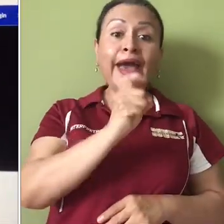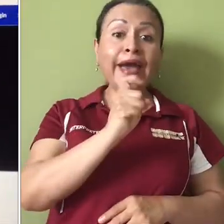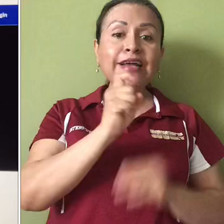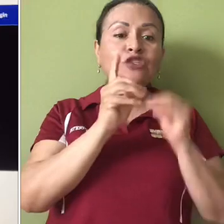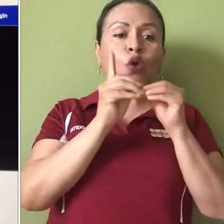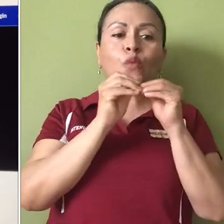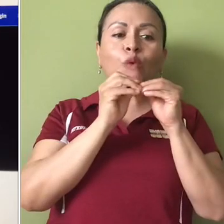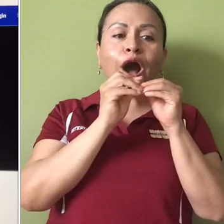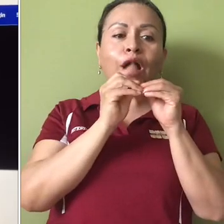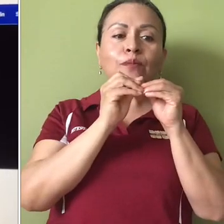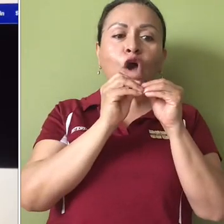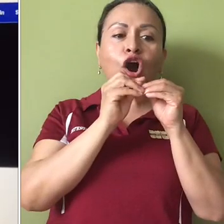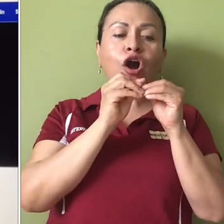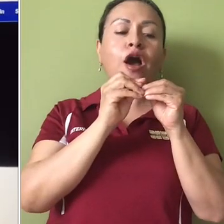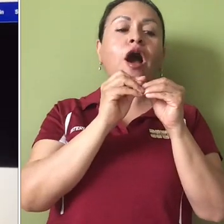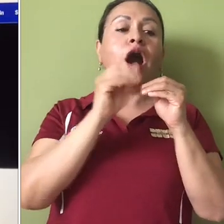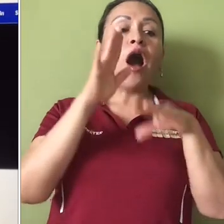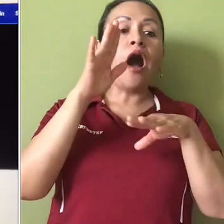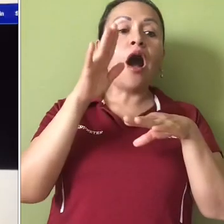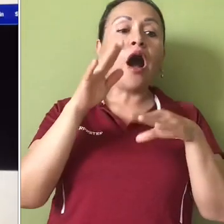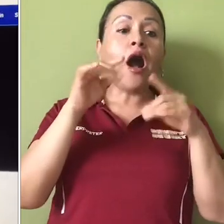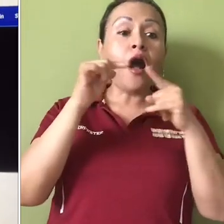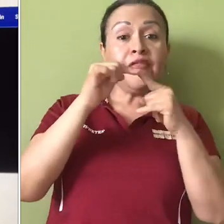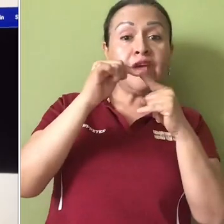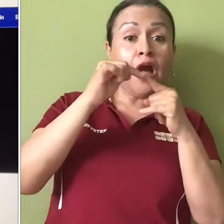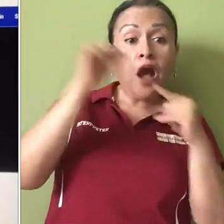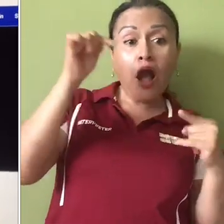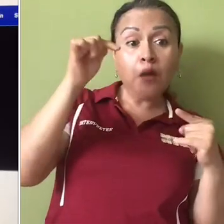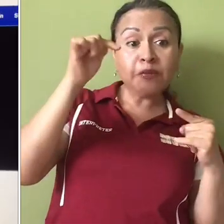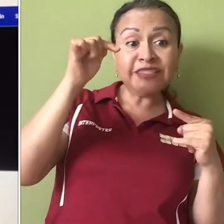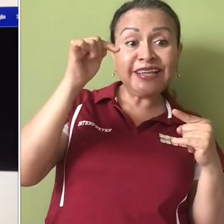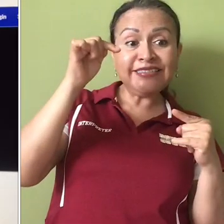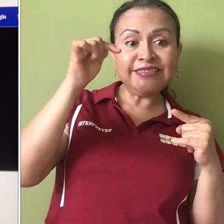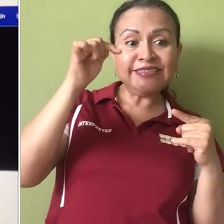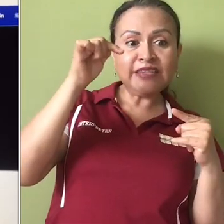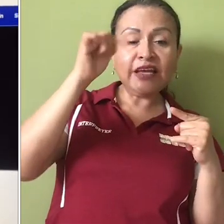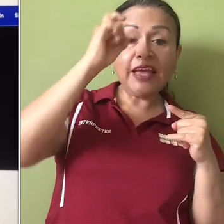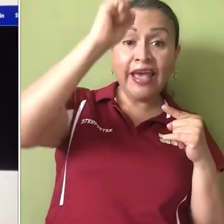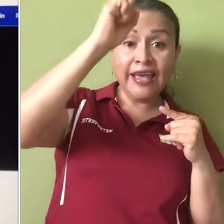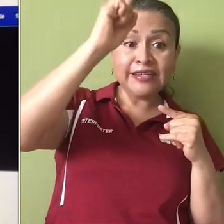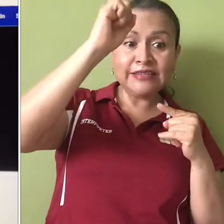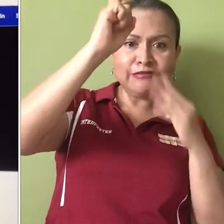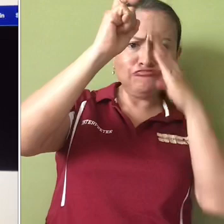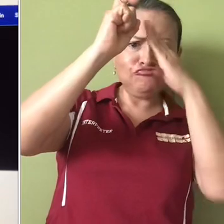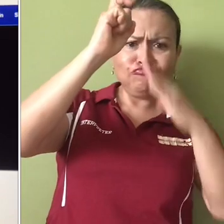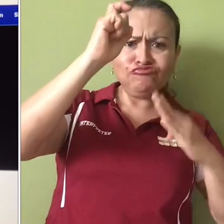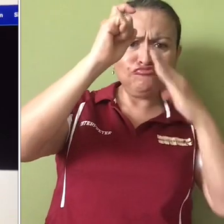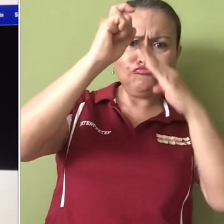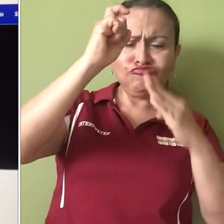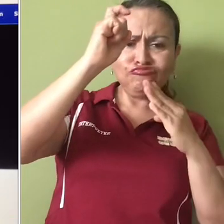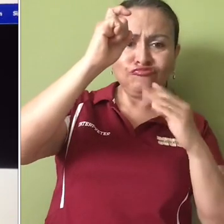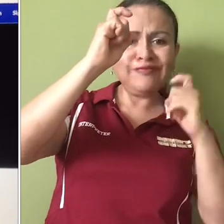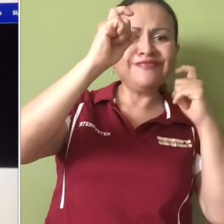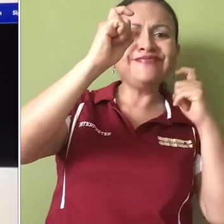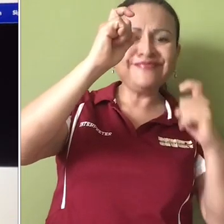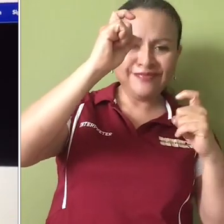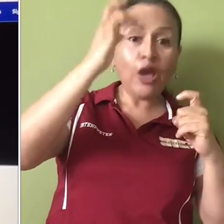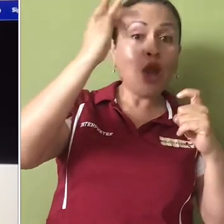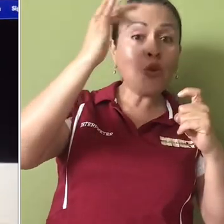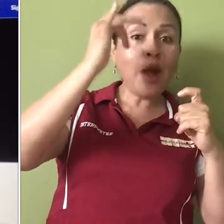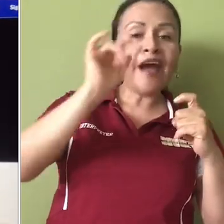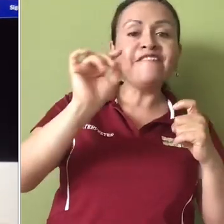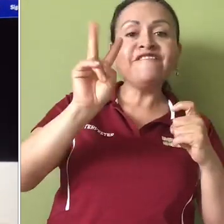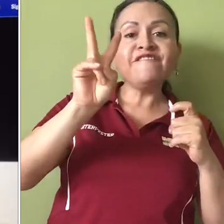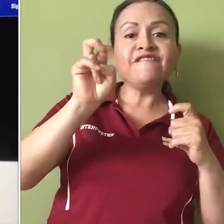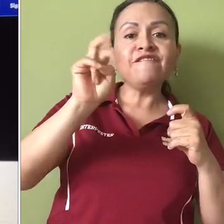On the opposite side of this intersection, you have this angle right over here. These two angles are vertical, so if this has measure x, then this one must